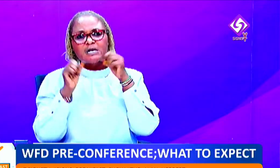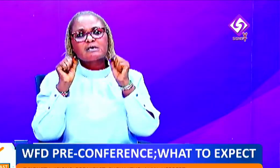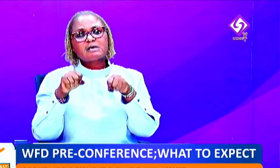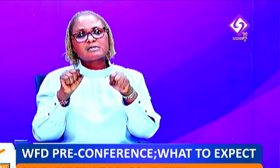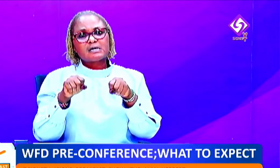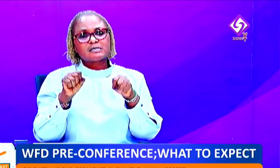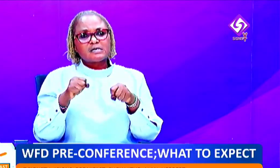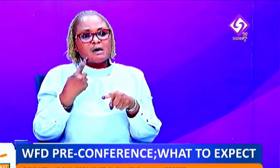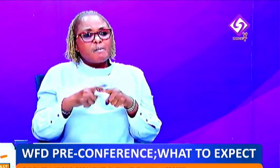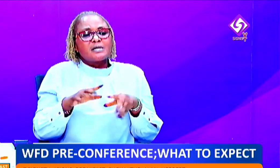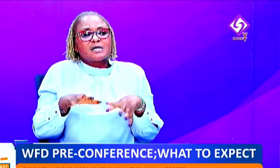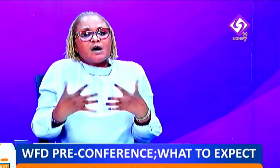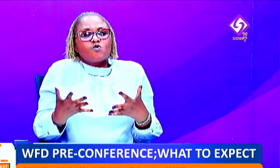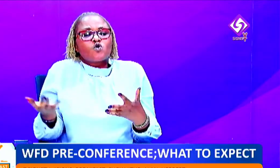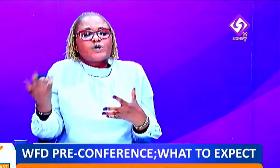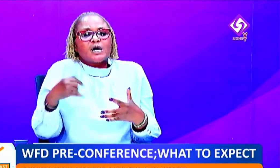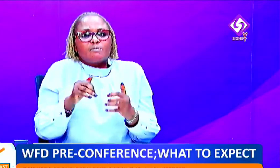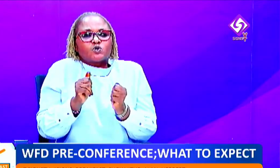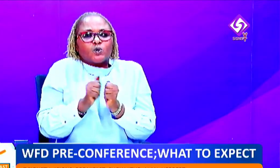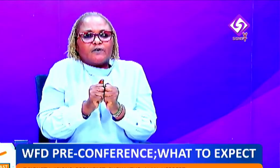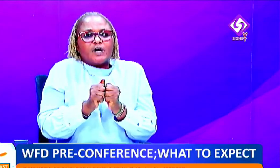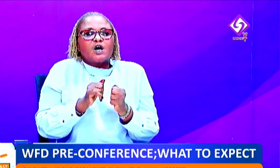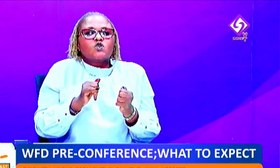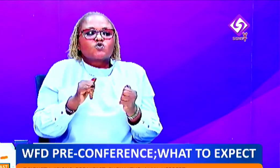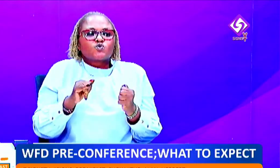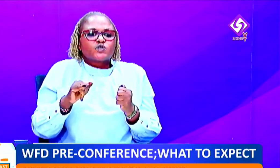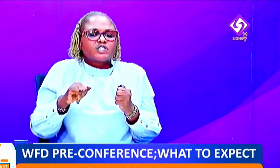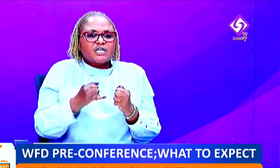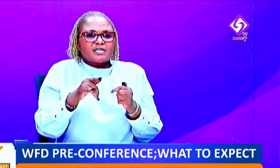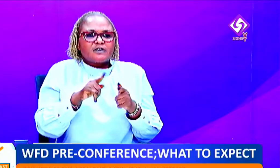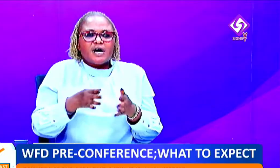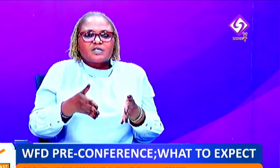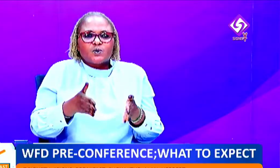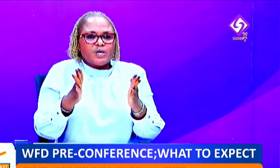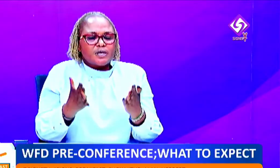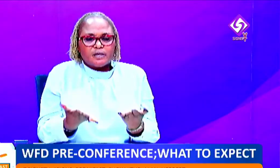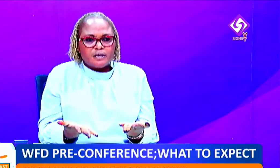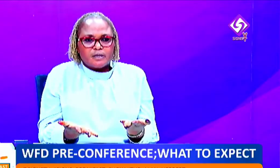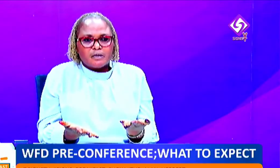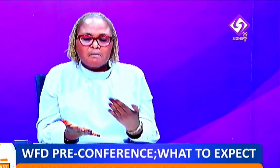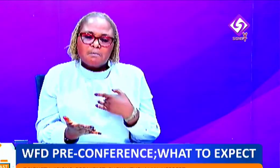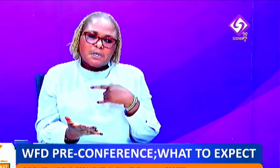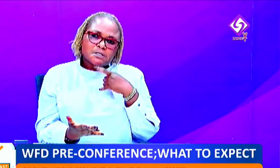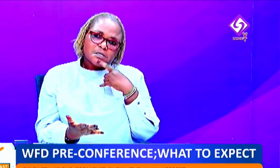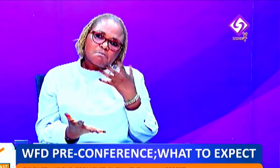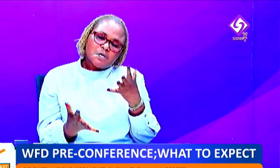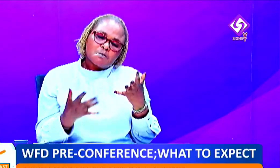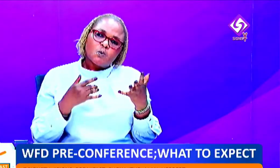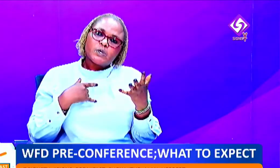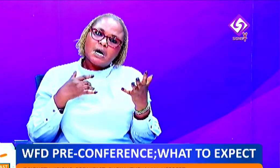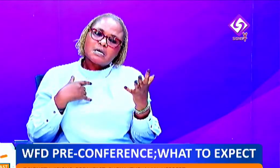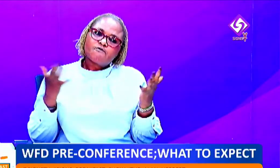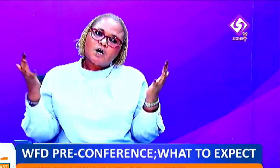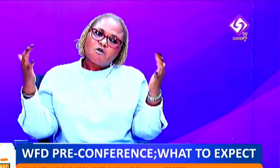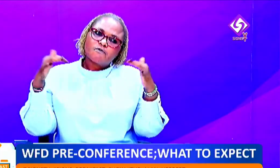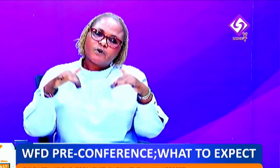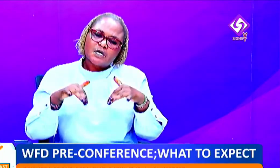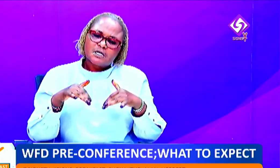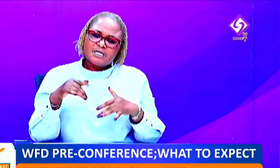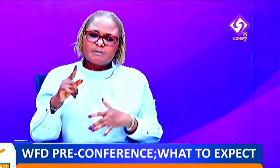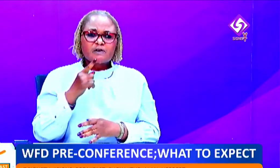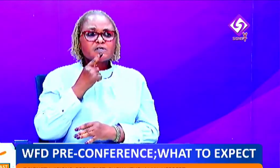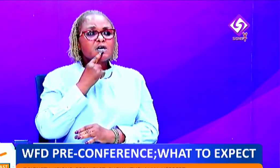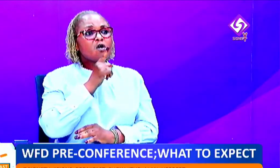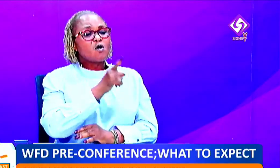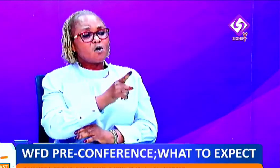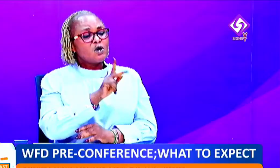us to even address a number of things that only affect us as deaf women. So we started to talk about ways forward. How can we come